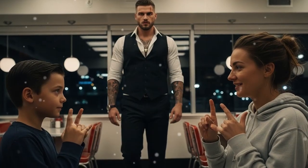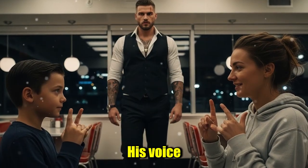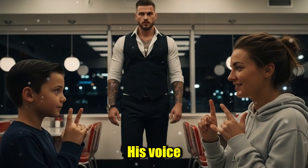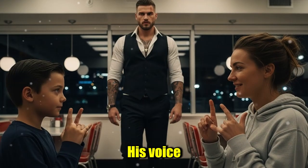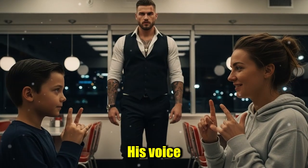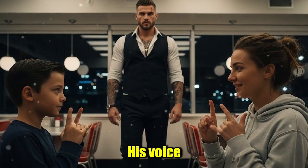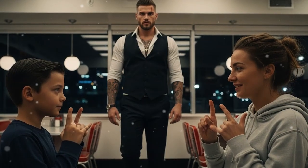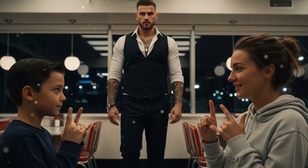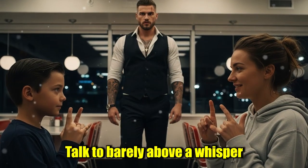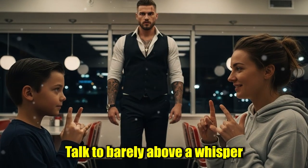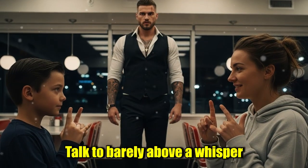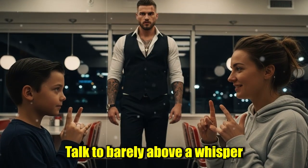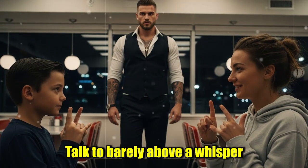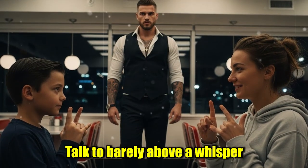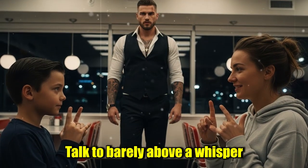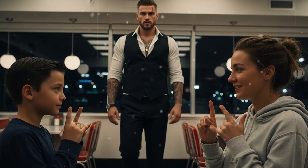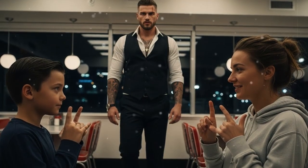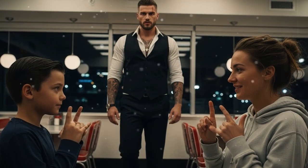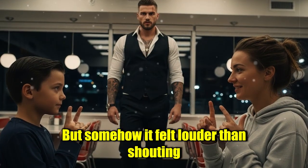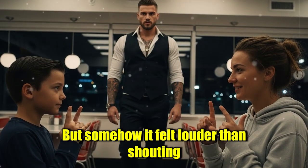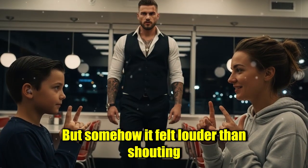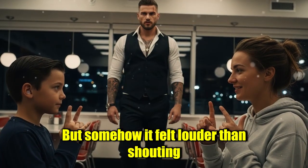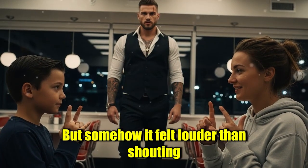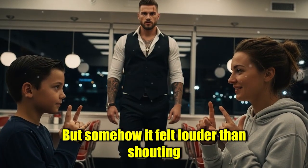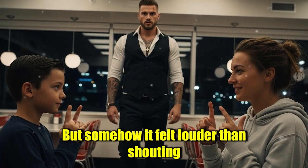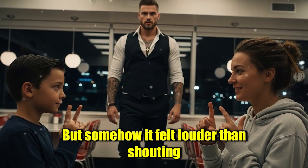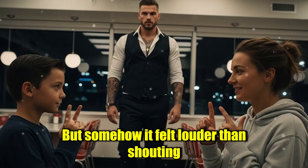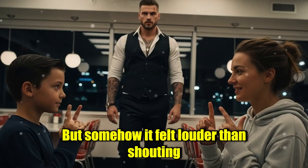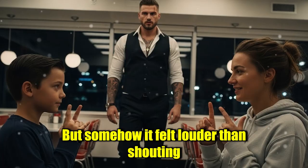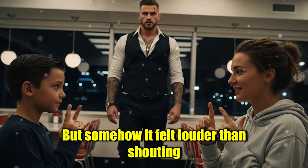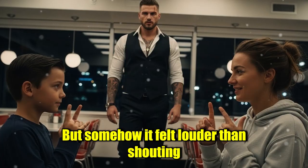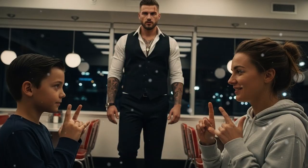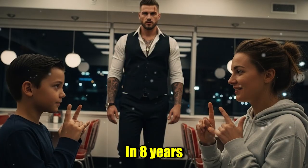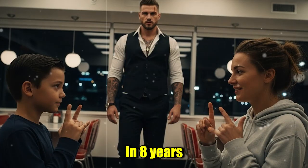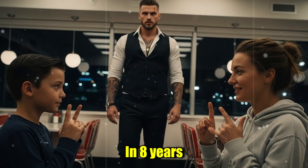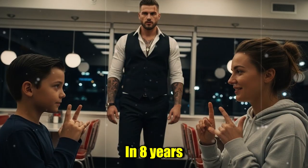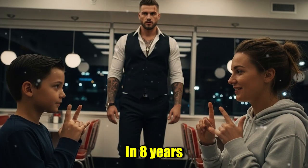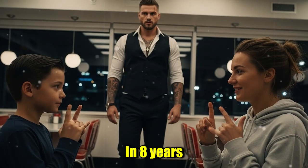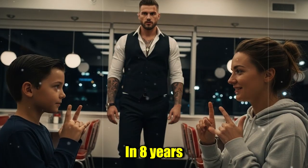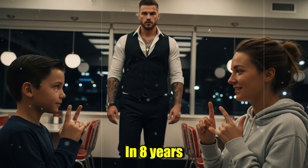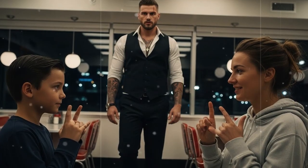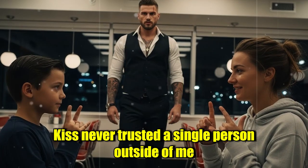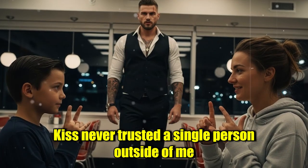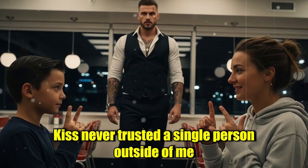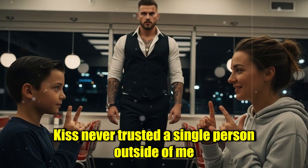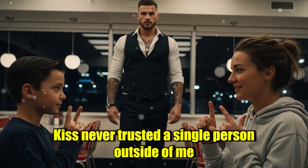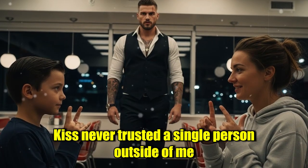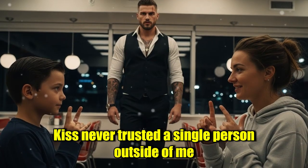His voice dropped to barely above a whisper, but somehow it felt louder than shouting. In 8 years, he has never trusted